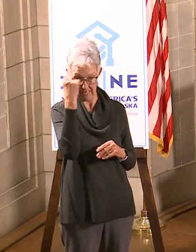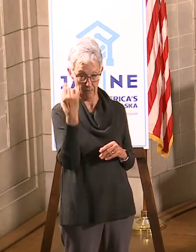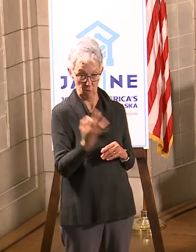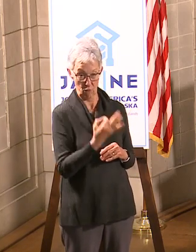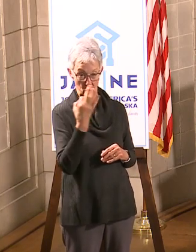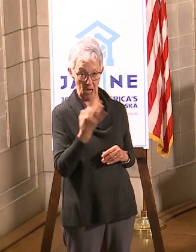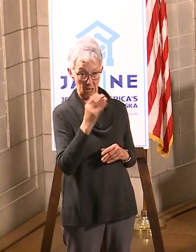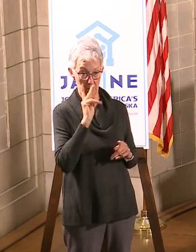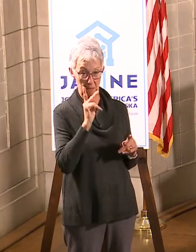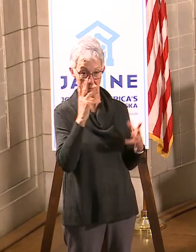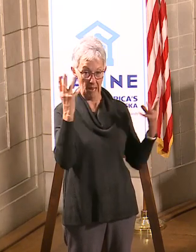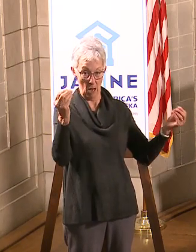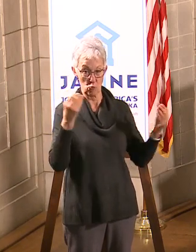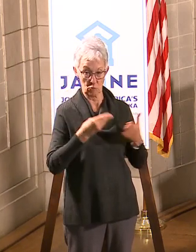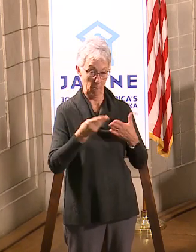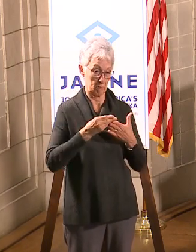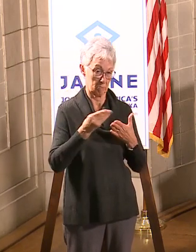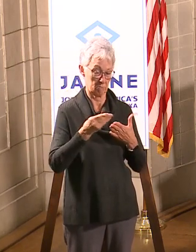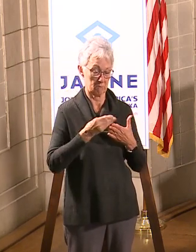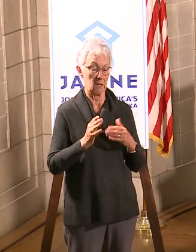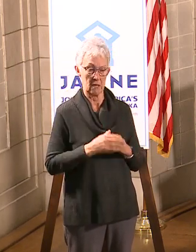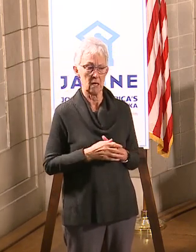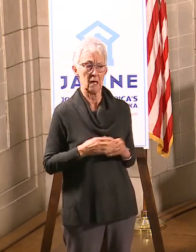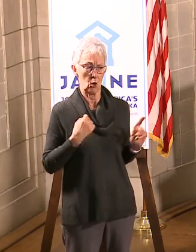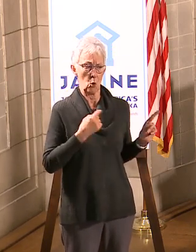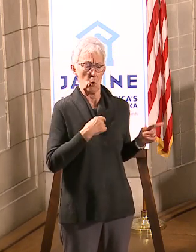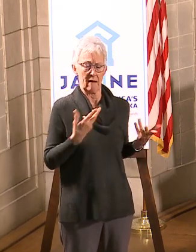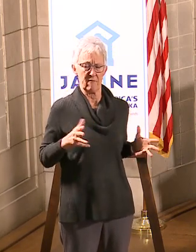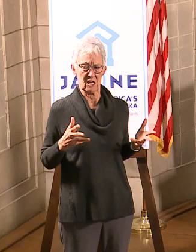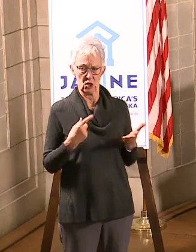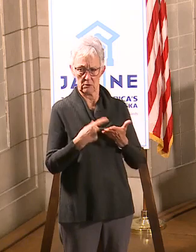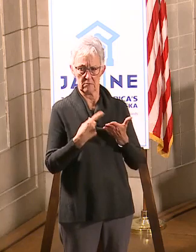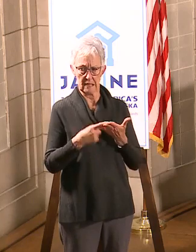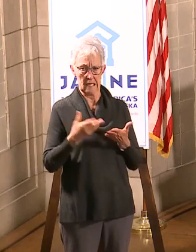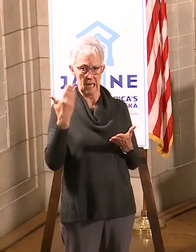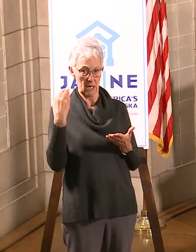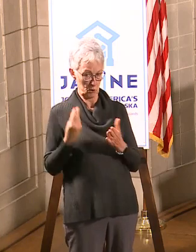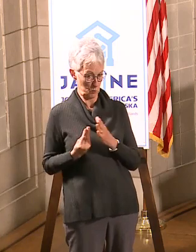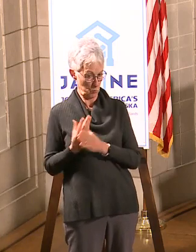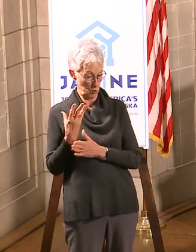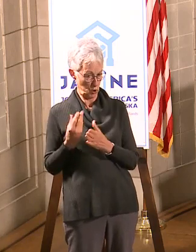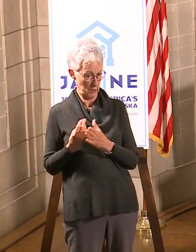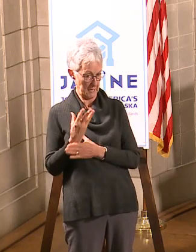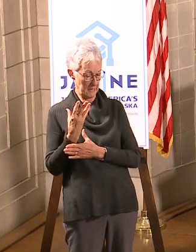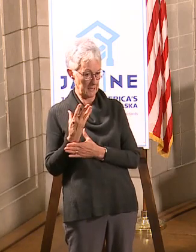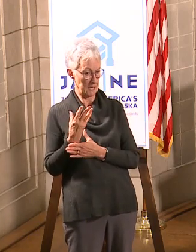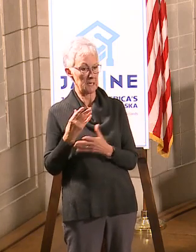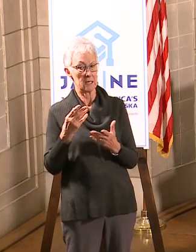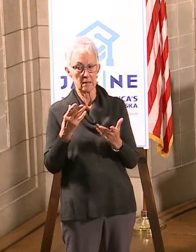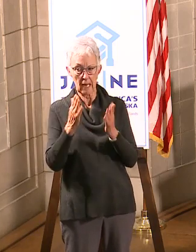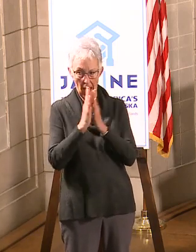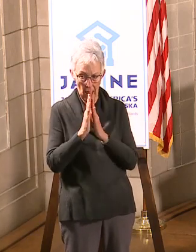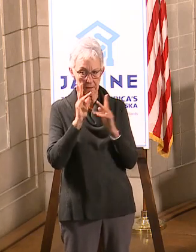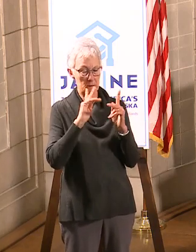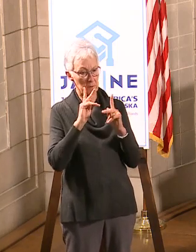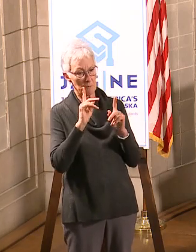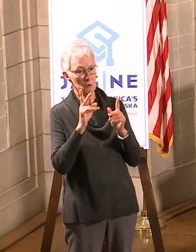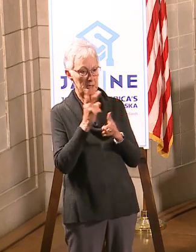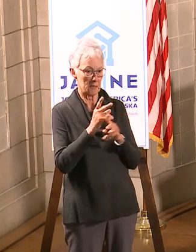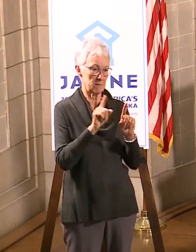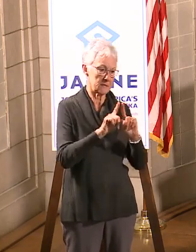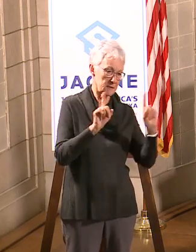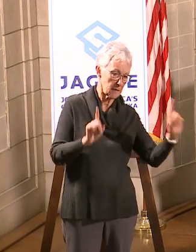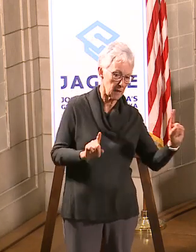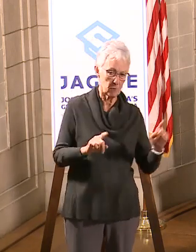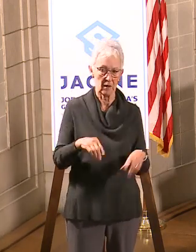we actually had discussions with retailers back in the spring with regard to taking steps to social distance people and, you know, wear masks and put up plastic barriers